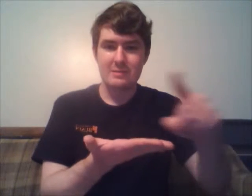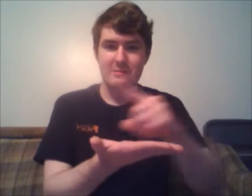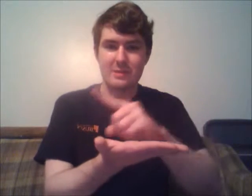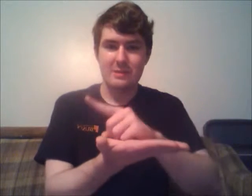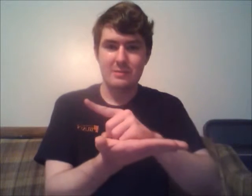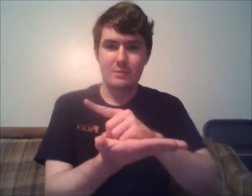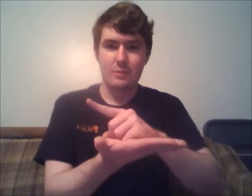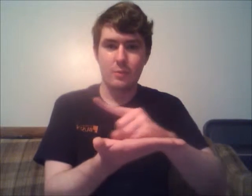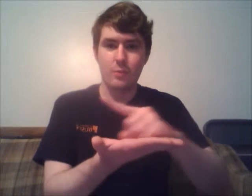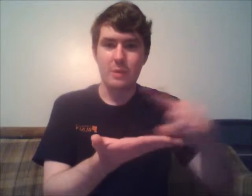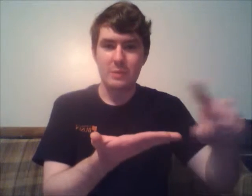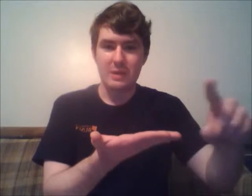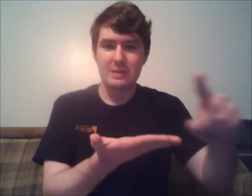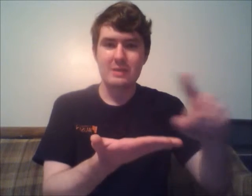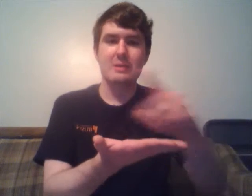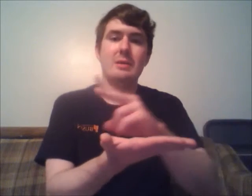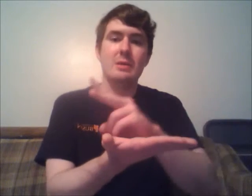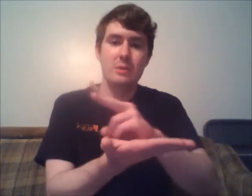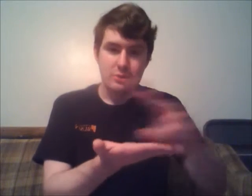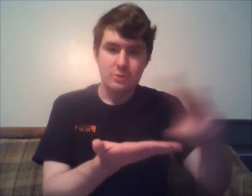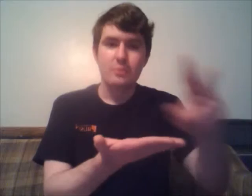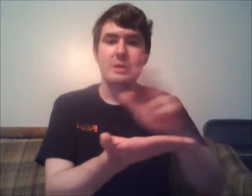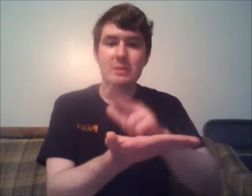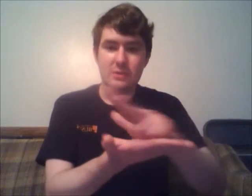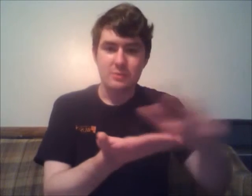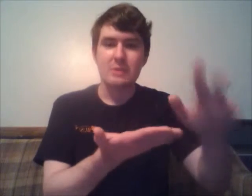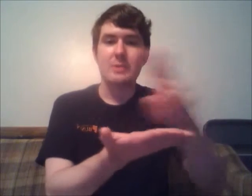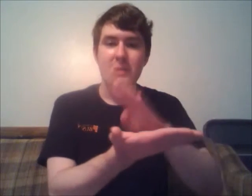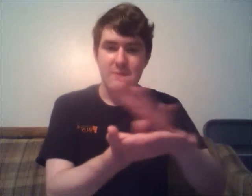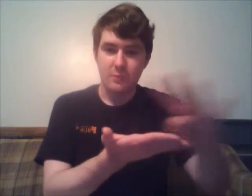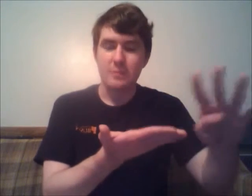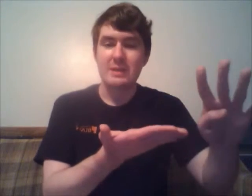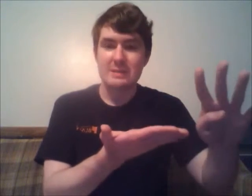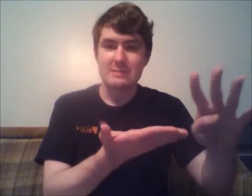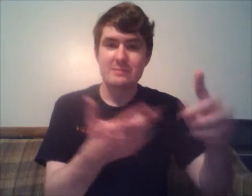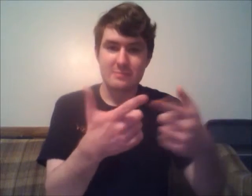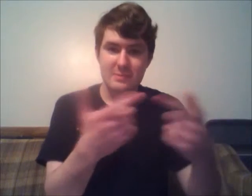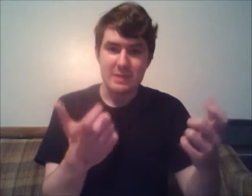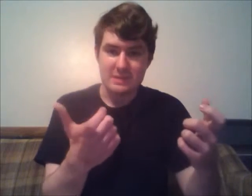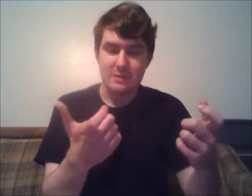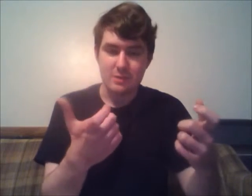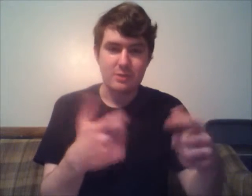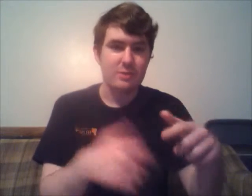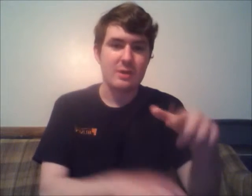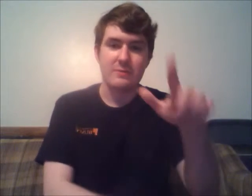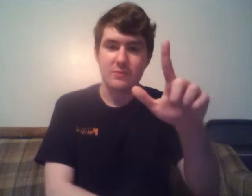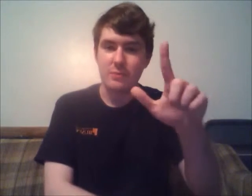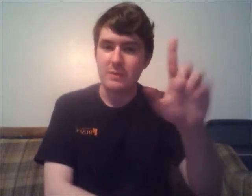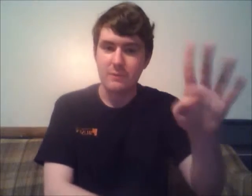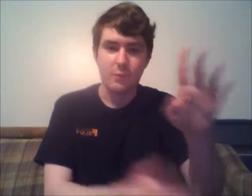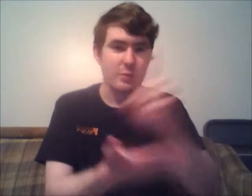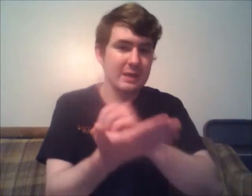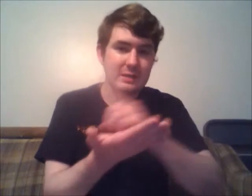right? 1 week, 2 weeks, 3 weeks, 4 weeks, etc. You can have 24 weeks.